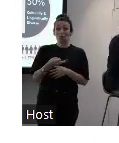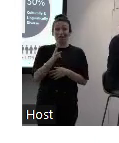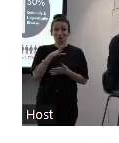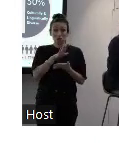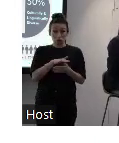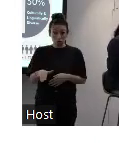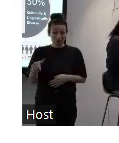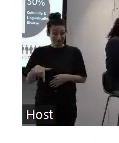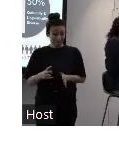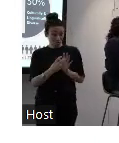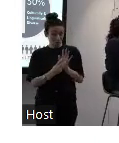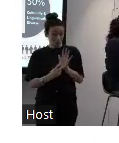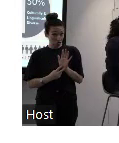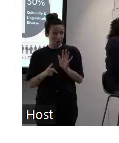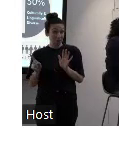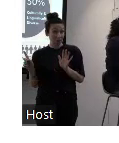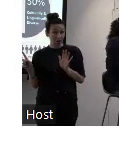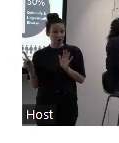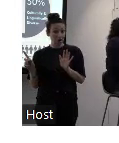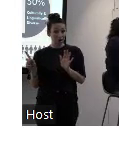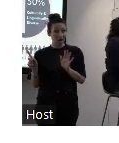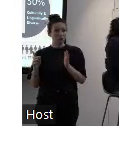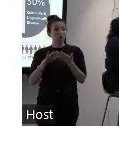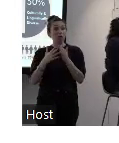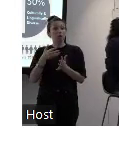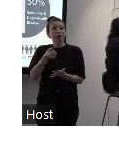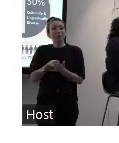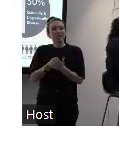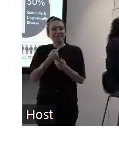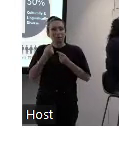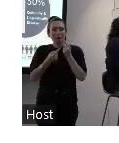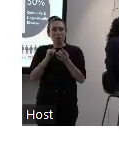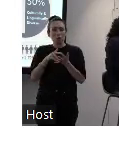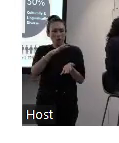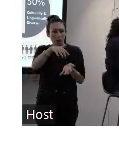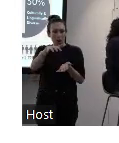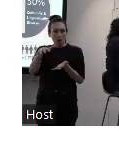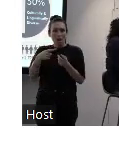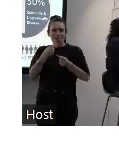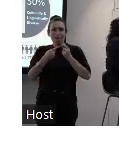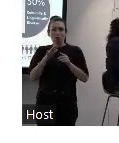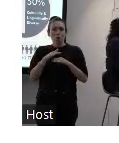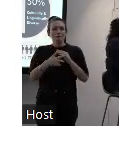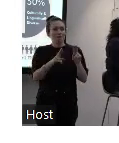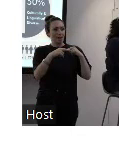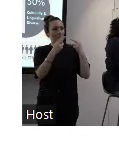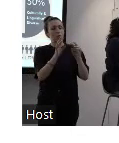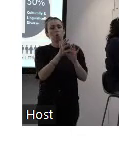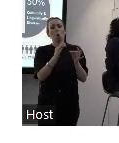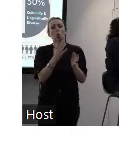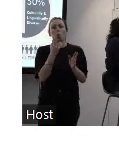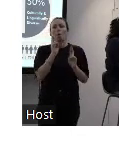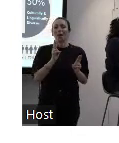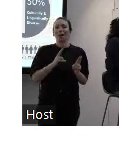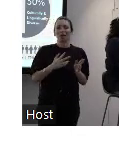that this is a community-based registry. So we're collecting information on families who aren't typically represented in the